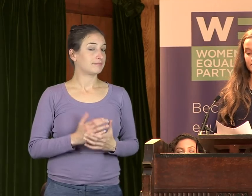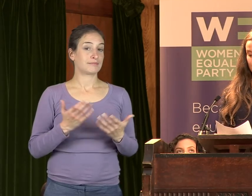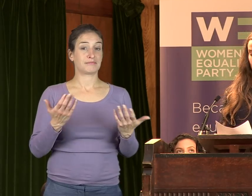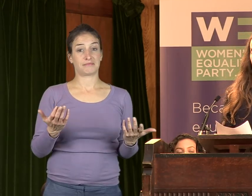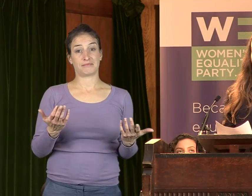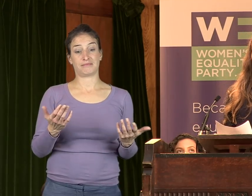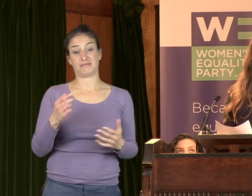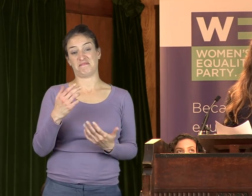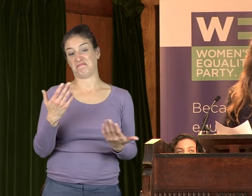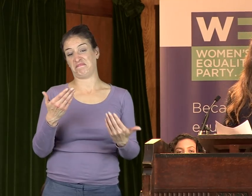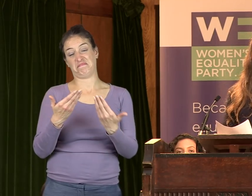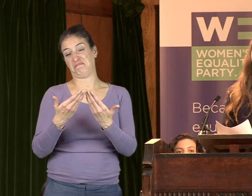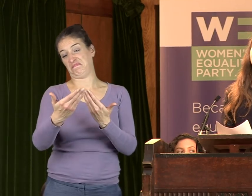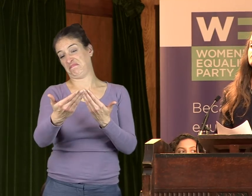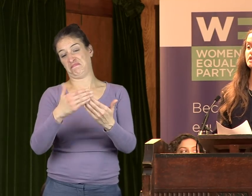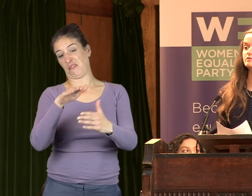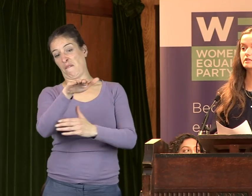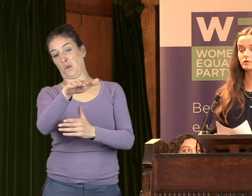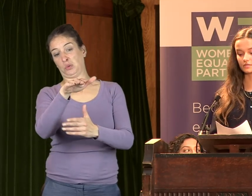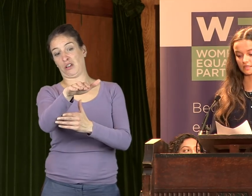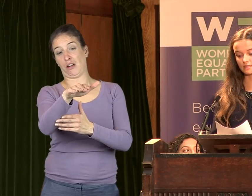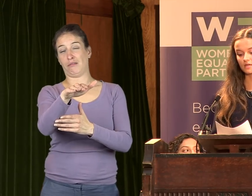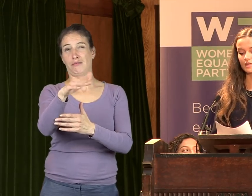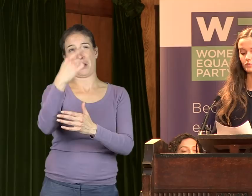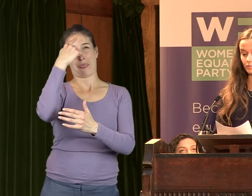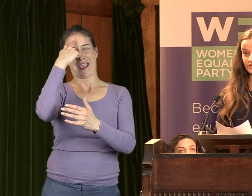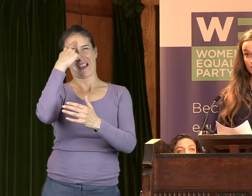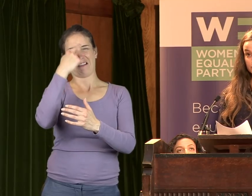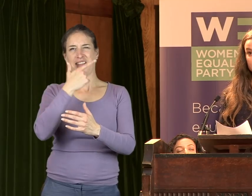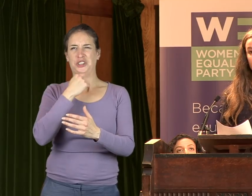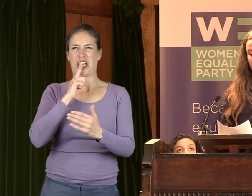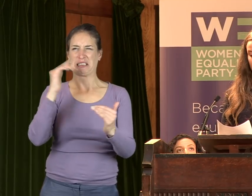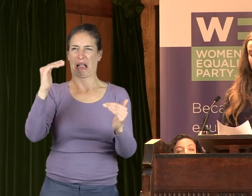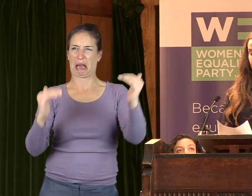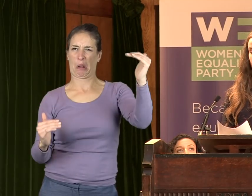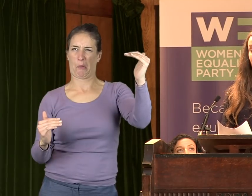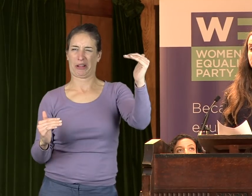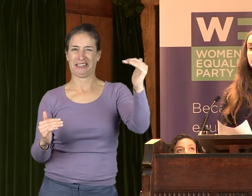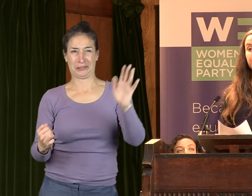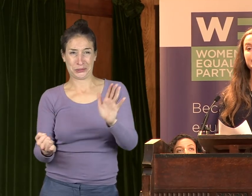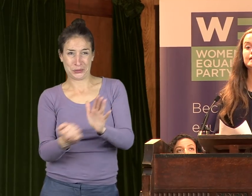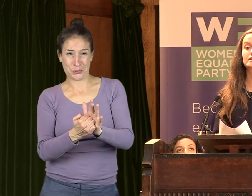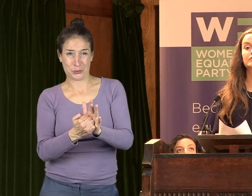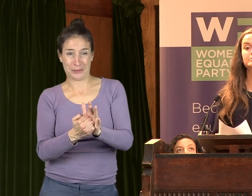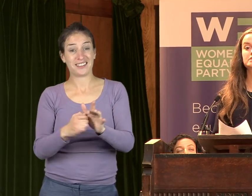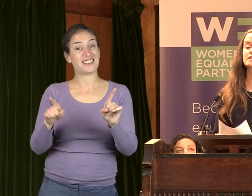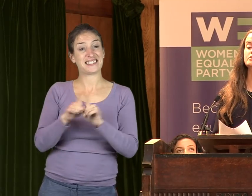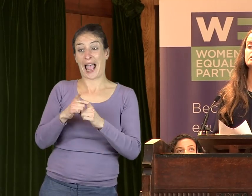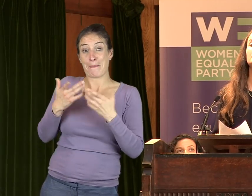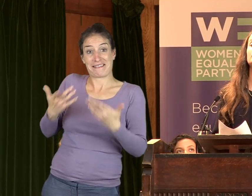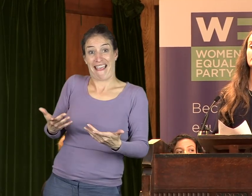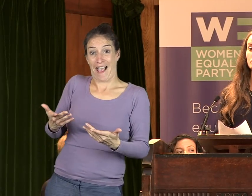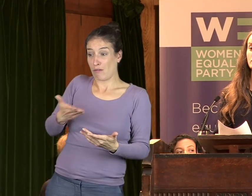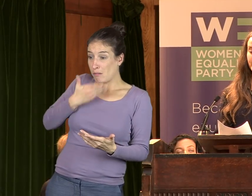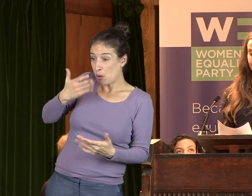This means there will come a time when the idea of gender inequality will be just as ridiculous as women's complete lack of